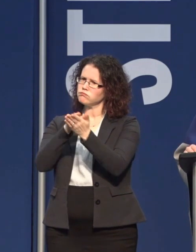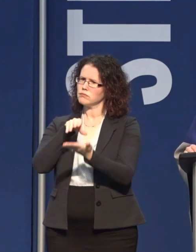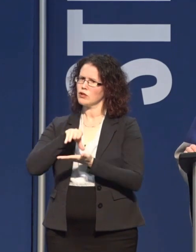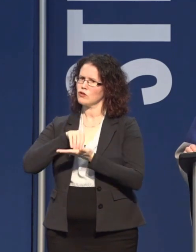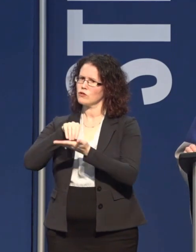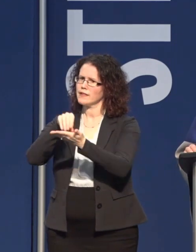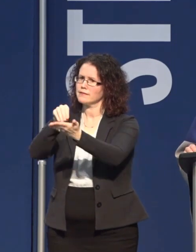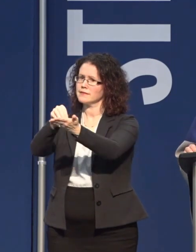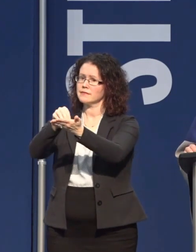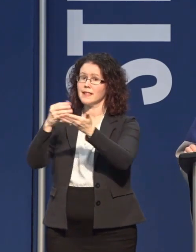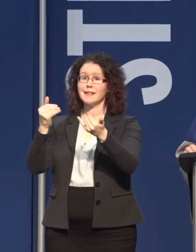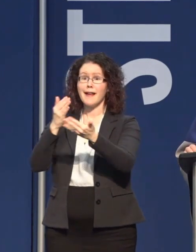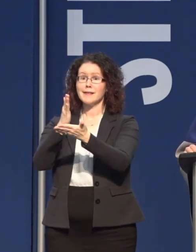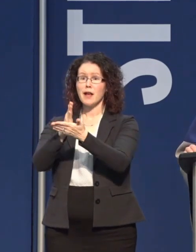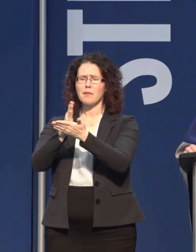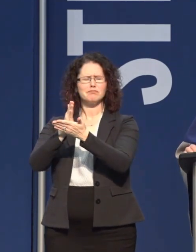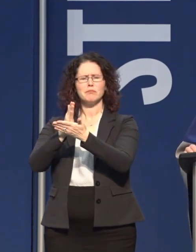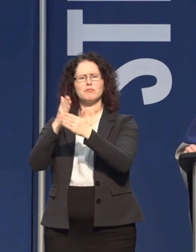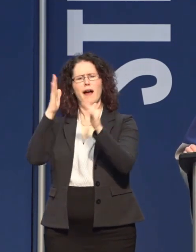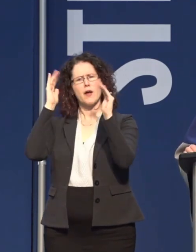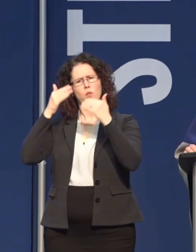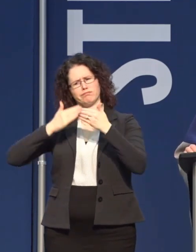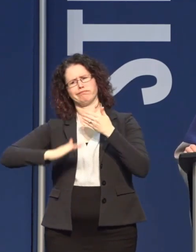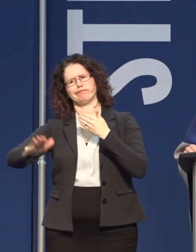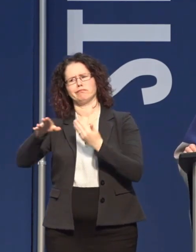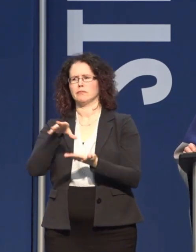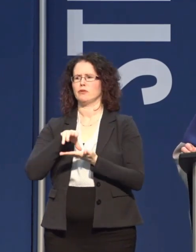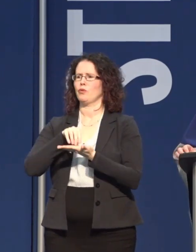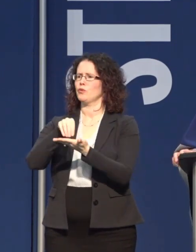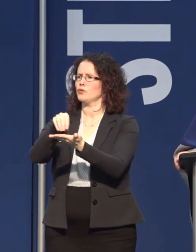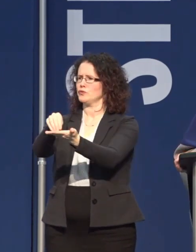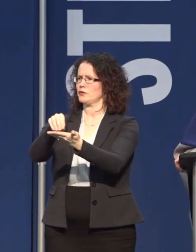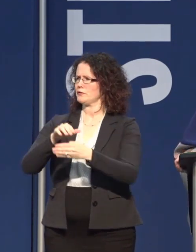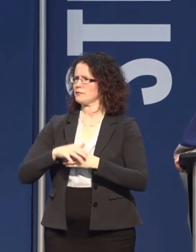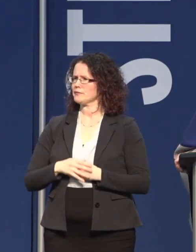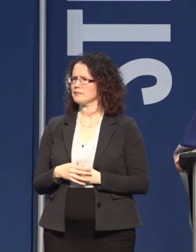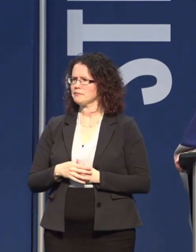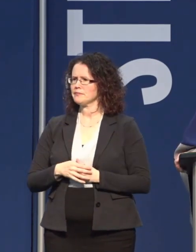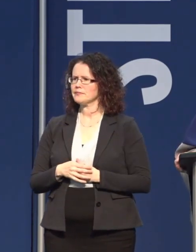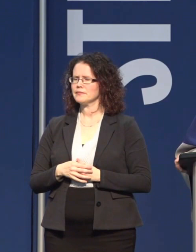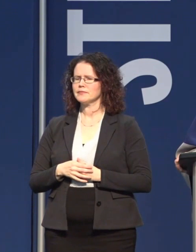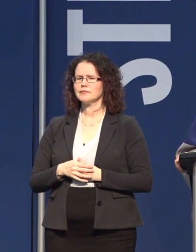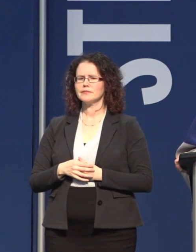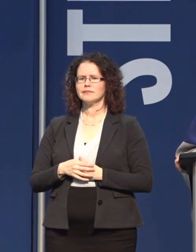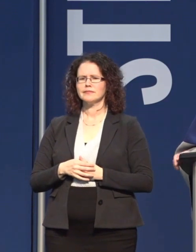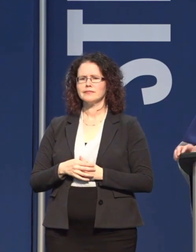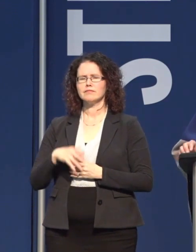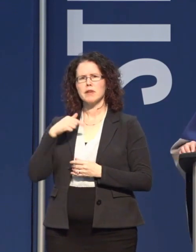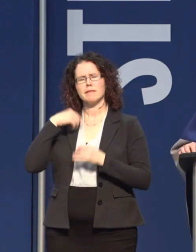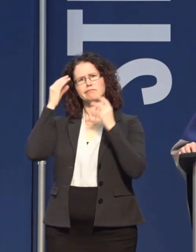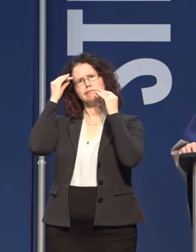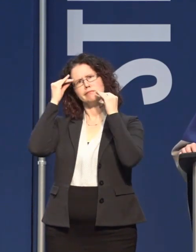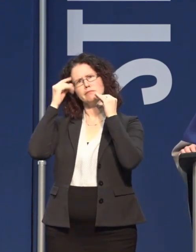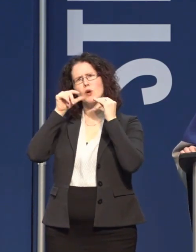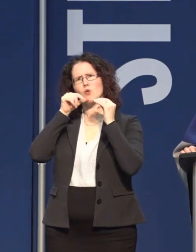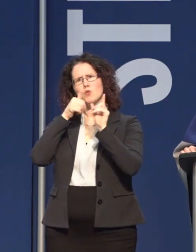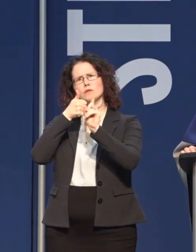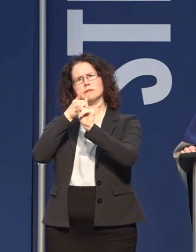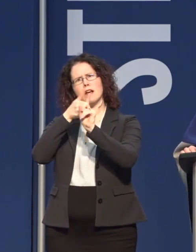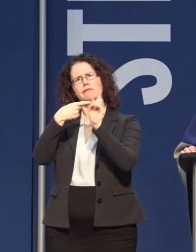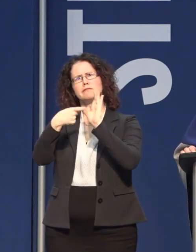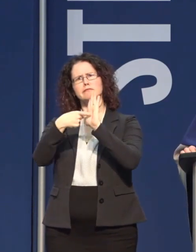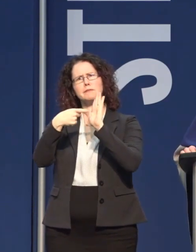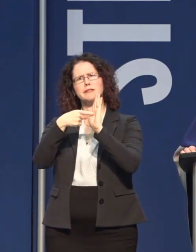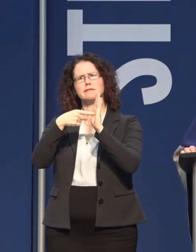today. One of the people who embodies this concept of lifelong learning that I've had the honor to meet